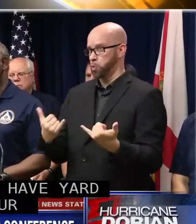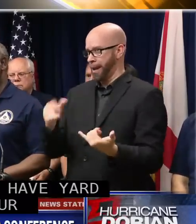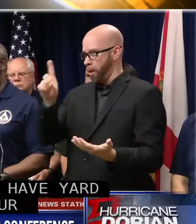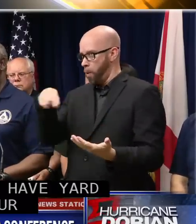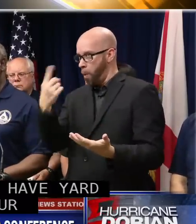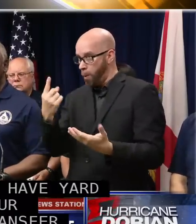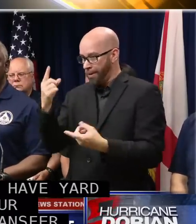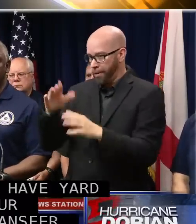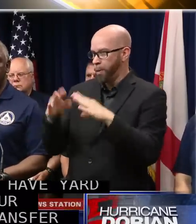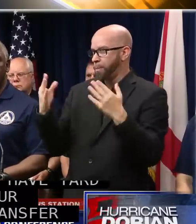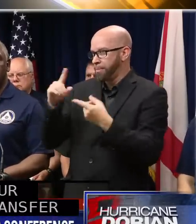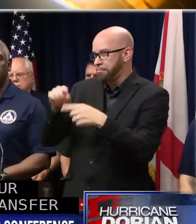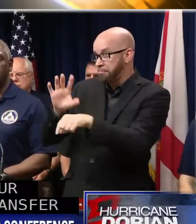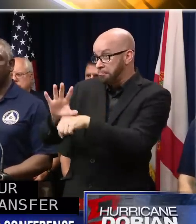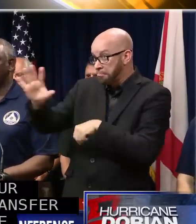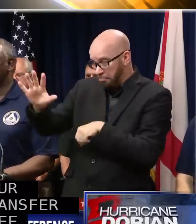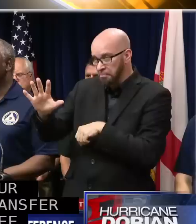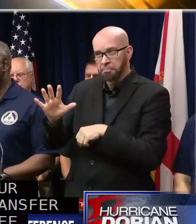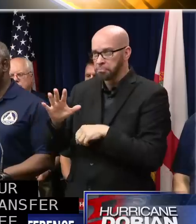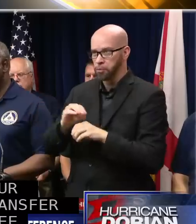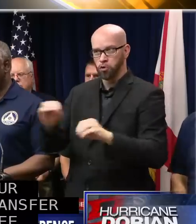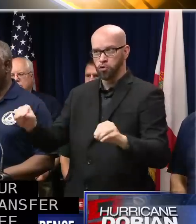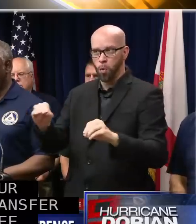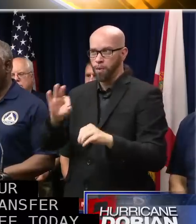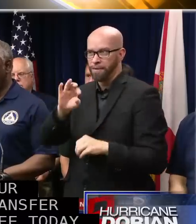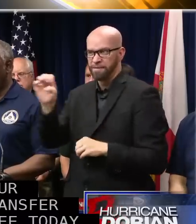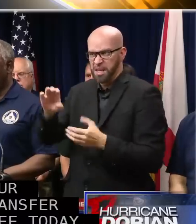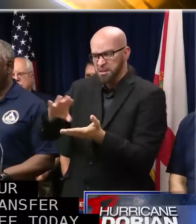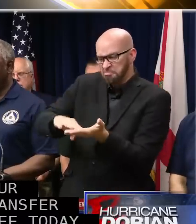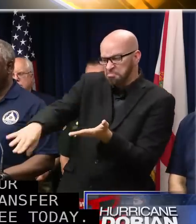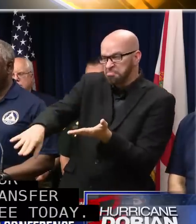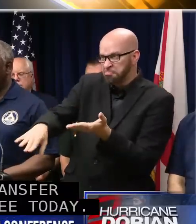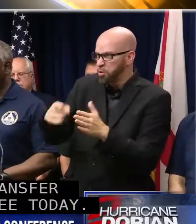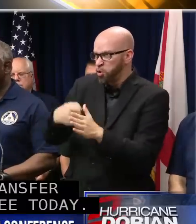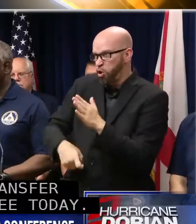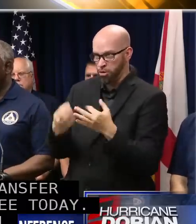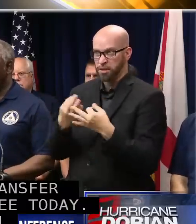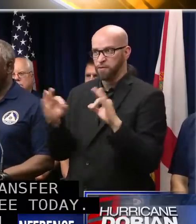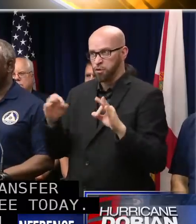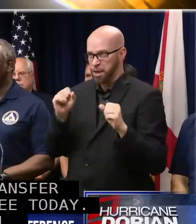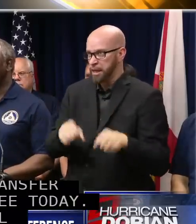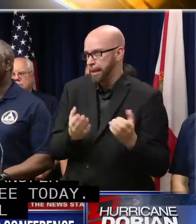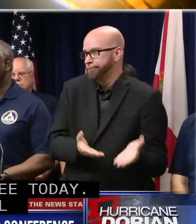find additional information about this also from our website at